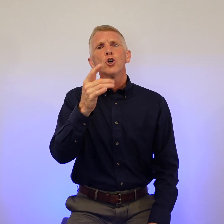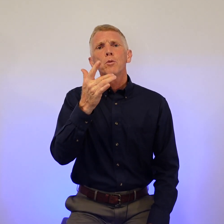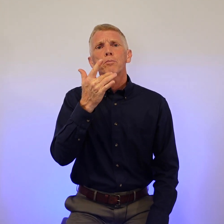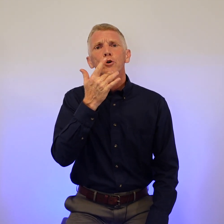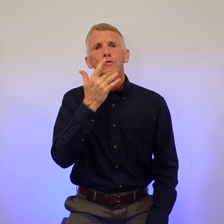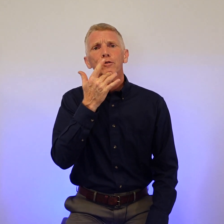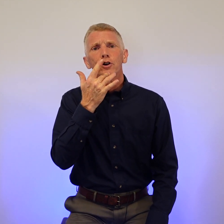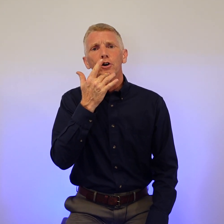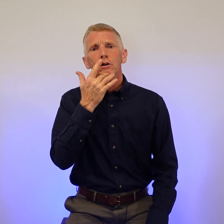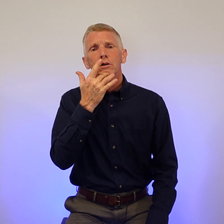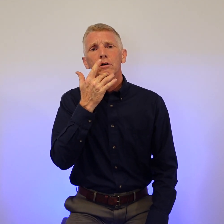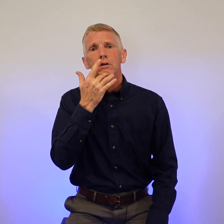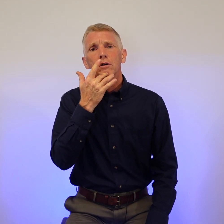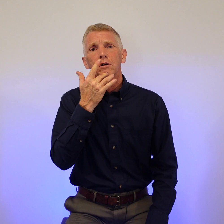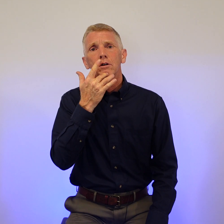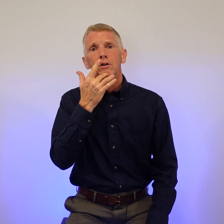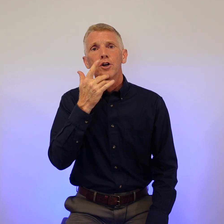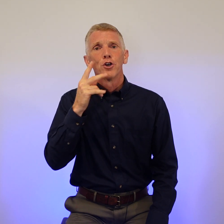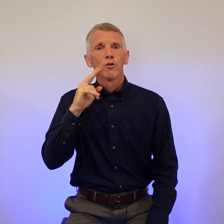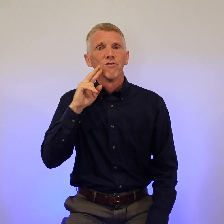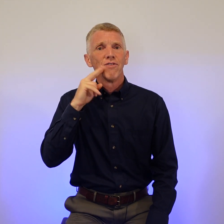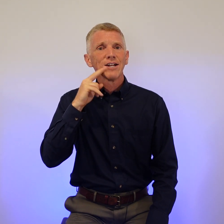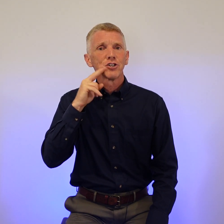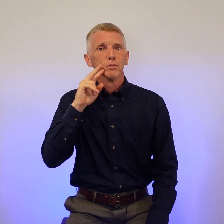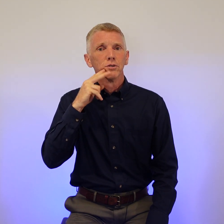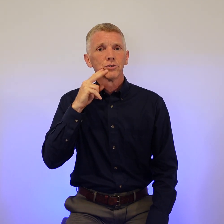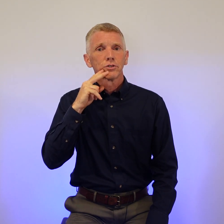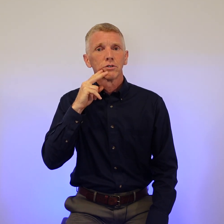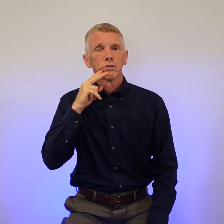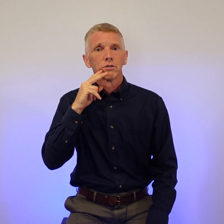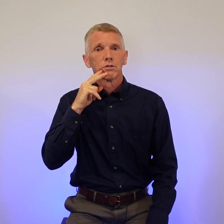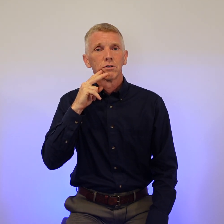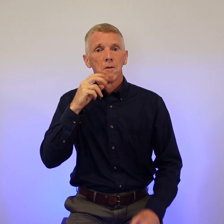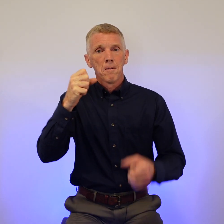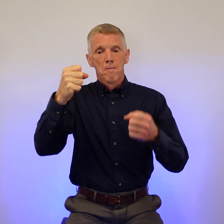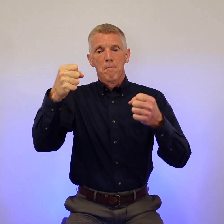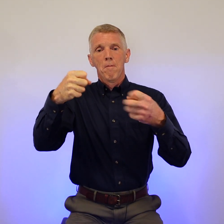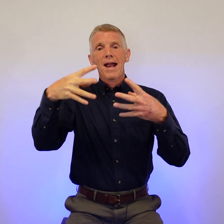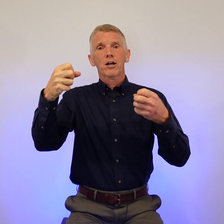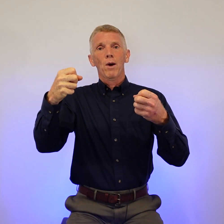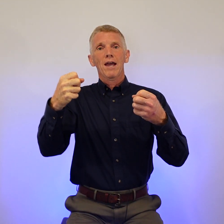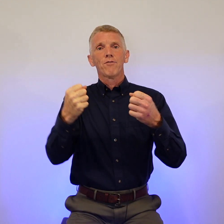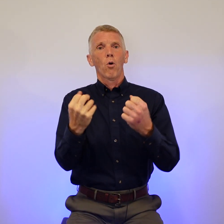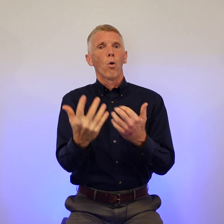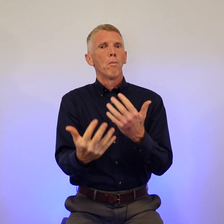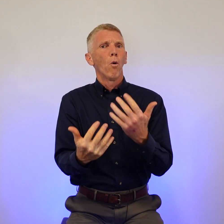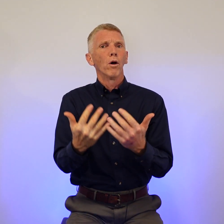you prefer your vegetables microwaved or boiled?